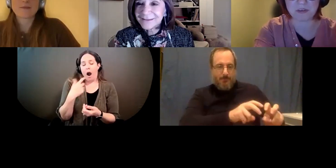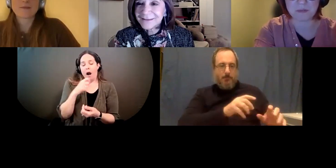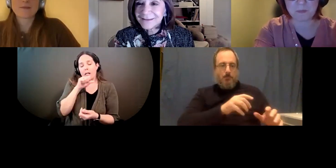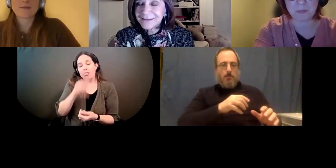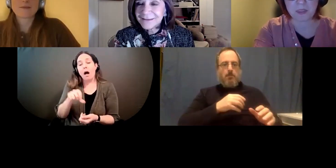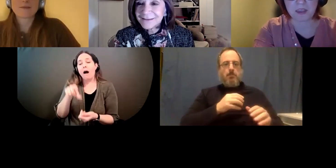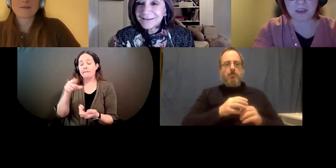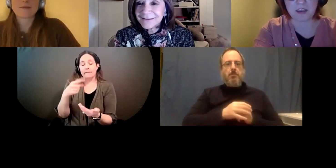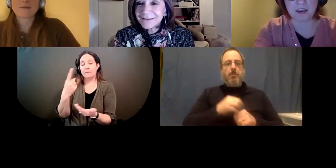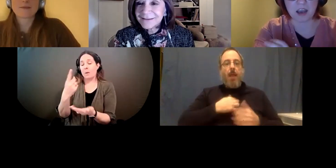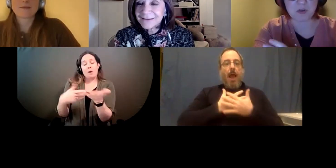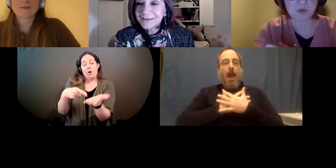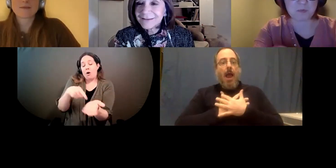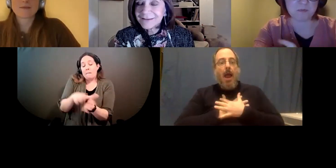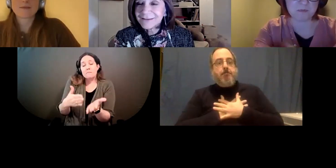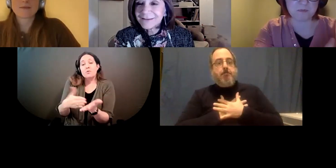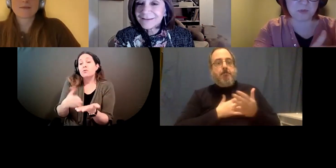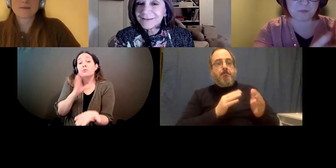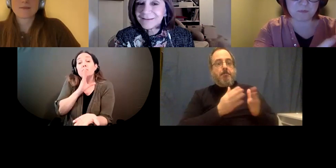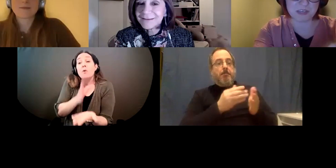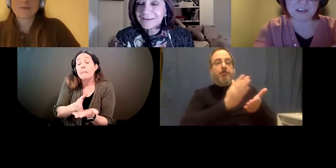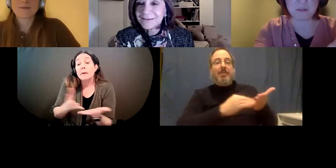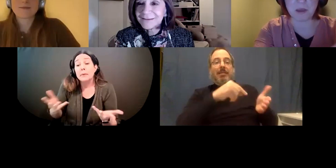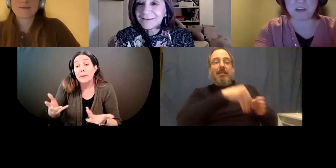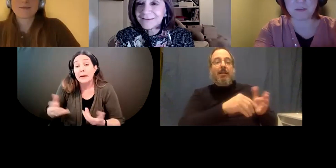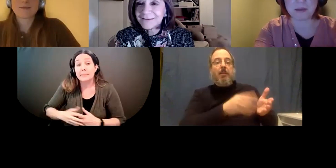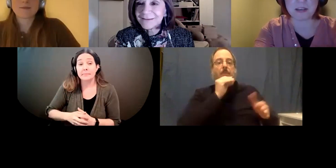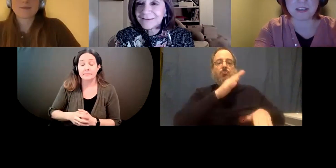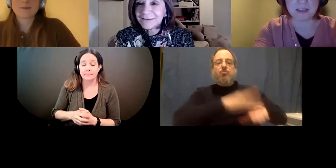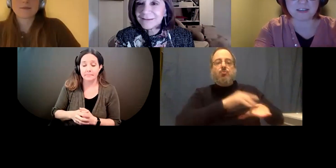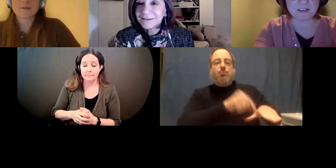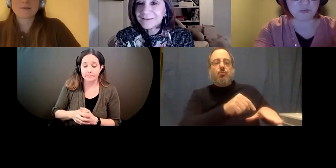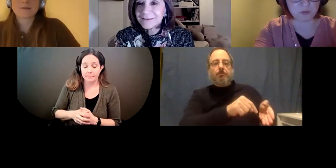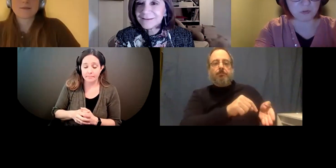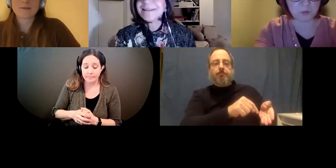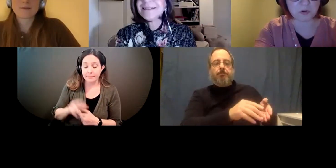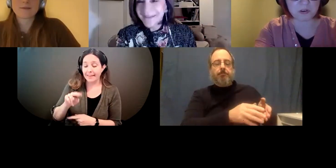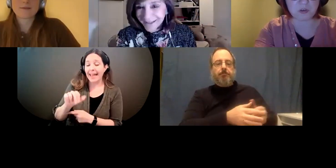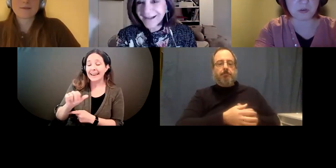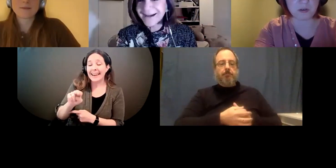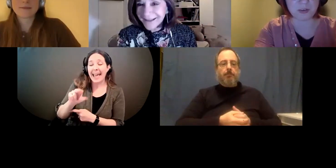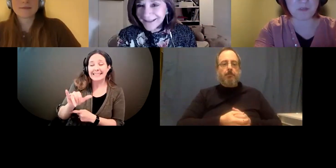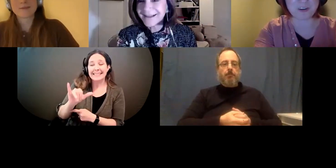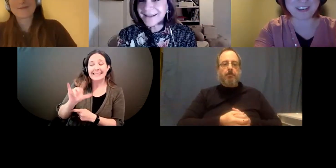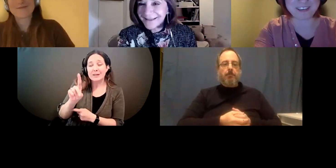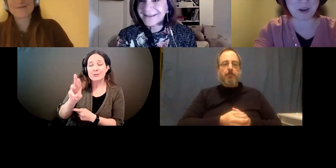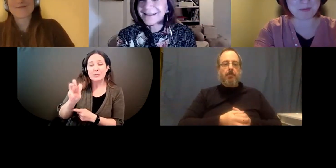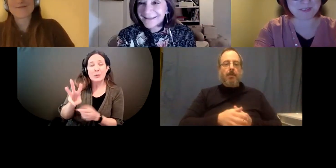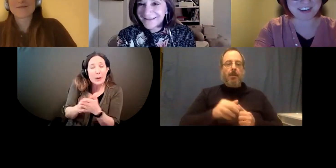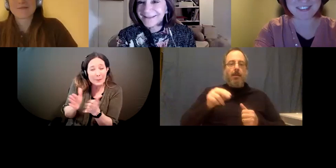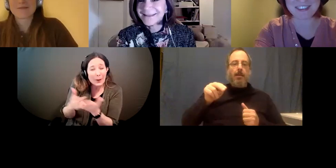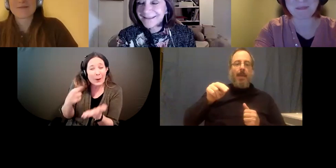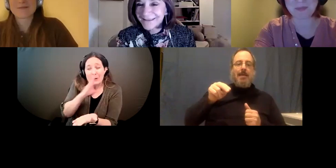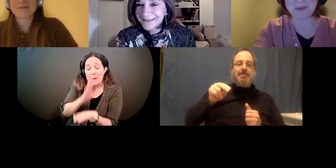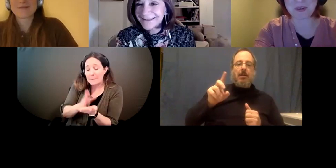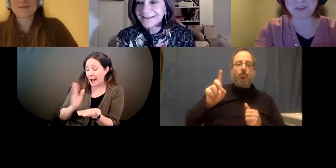about how you being inspired by Nancy Drew's book. You were looking for hidden